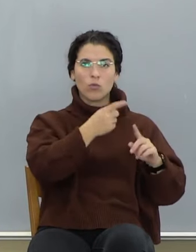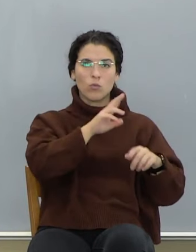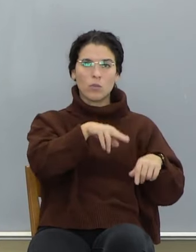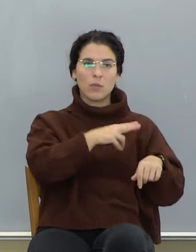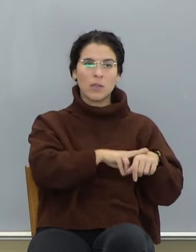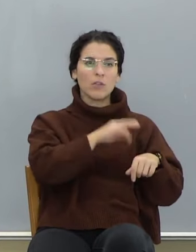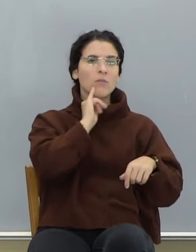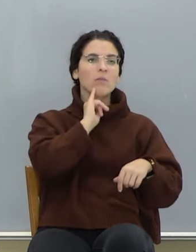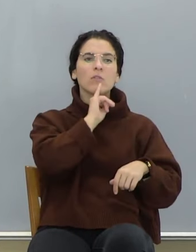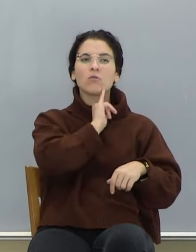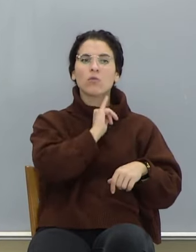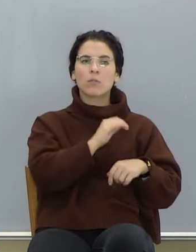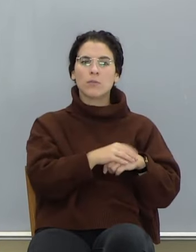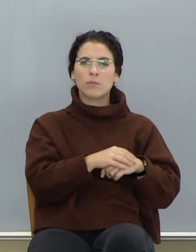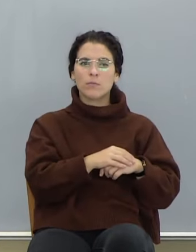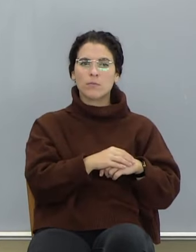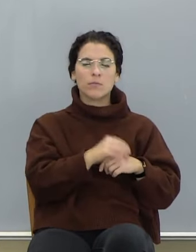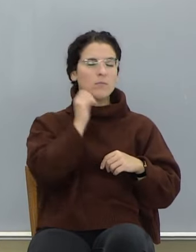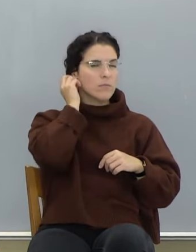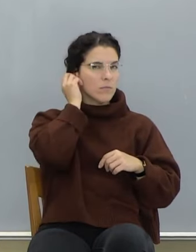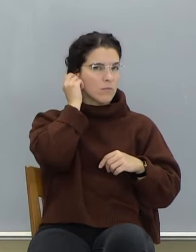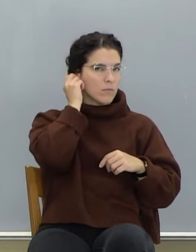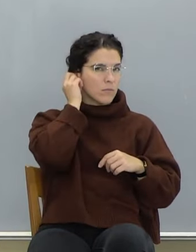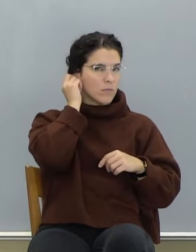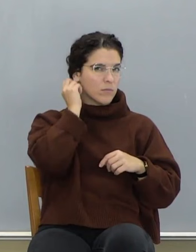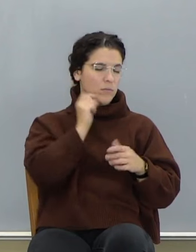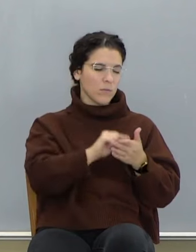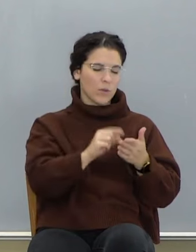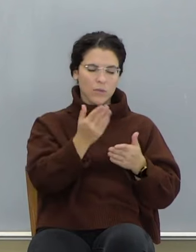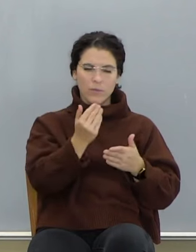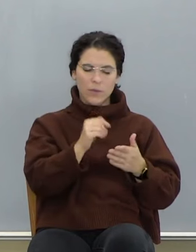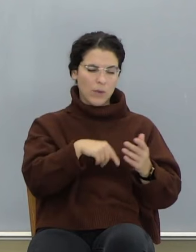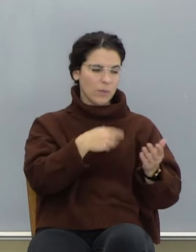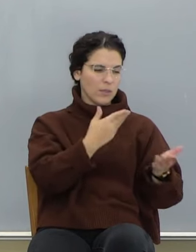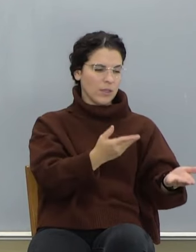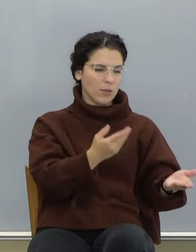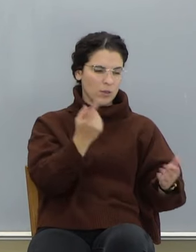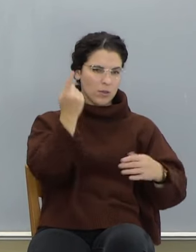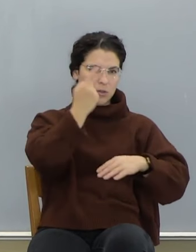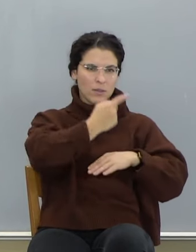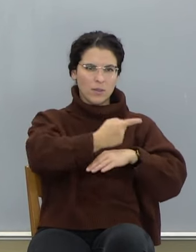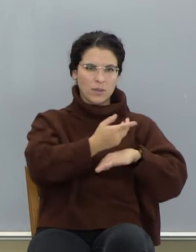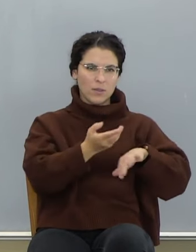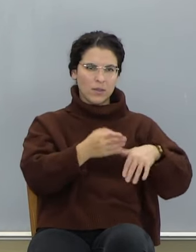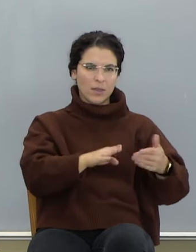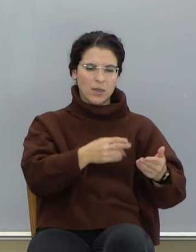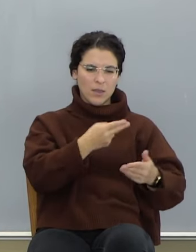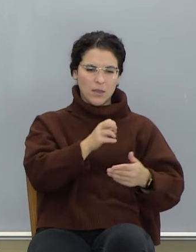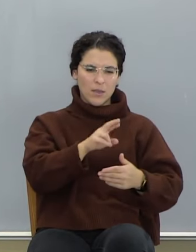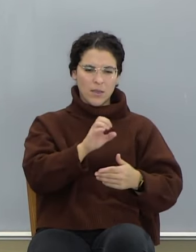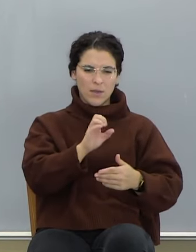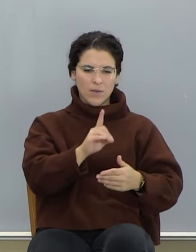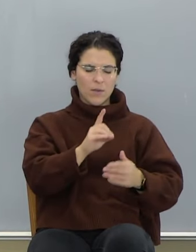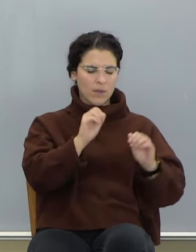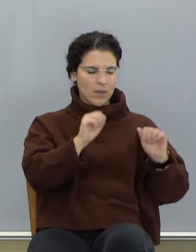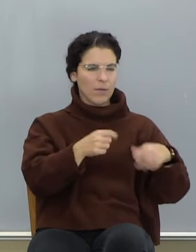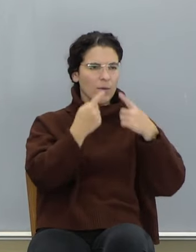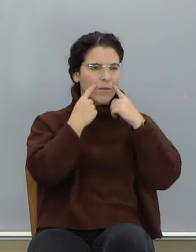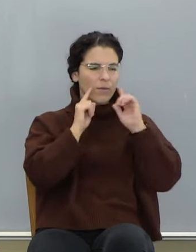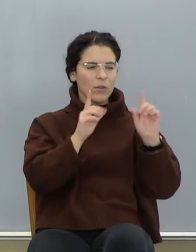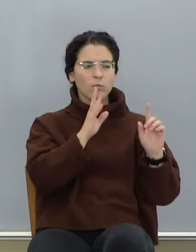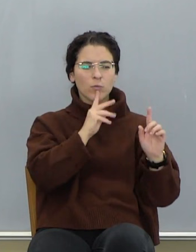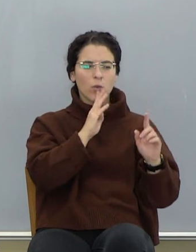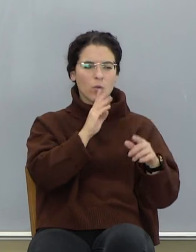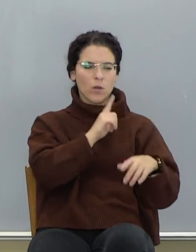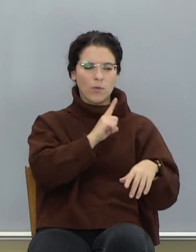nation of Israel. So notice verse 15, and was there until the death of Herod, that it might be fulfilled which was spoken of the Lord by